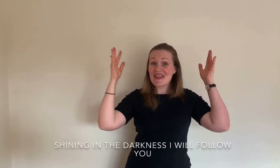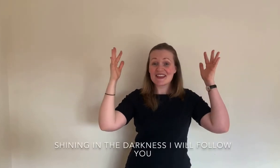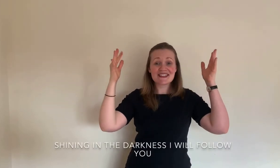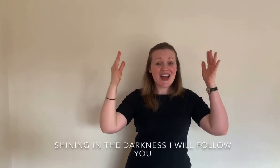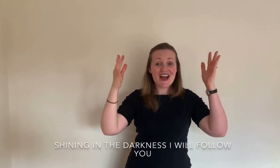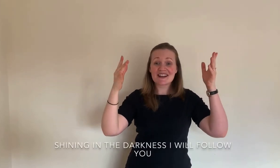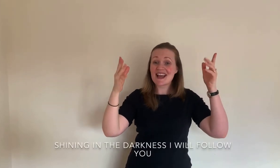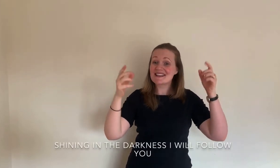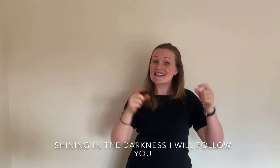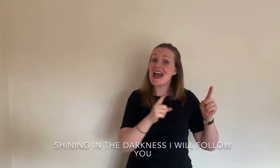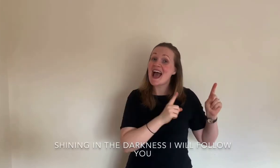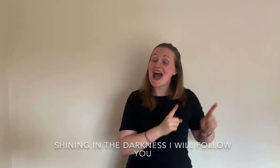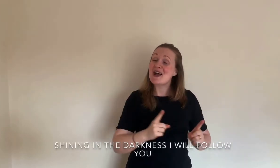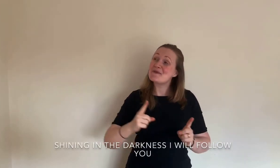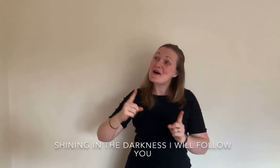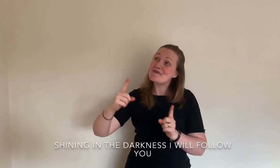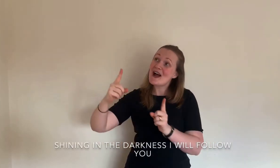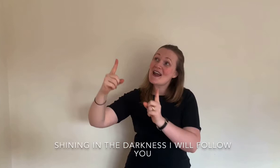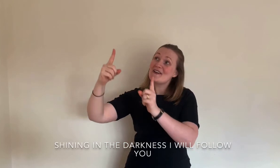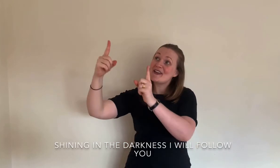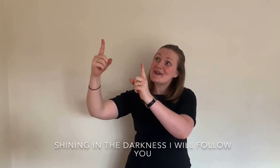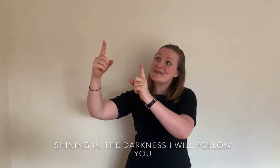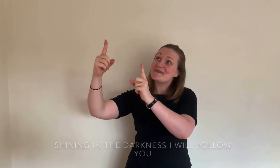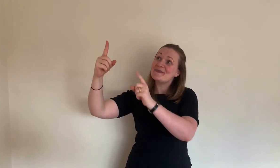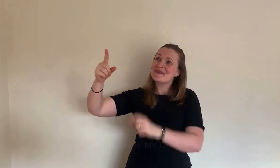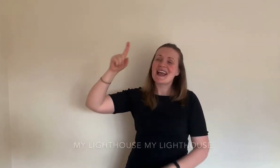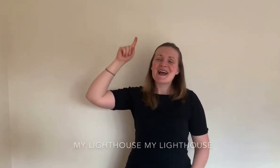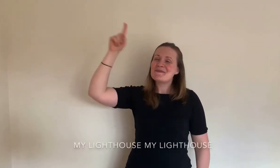the darkness. I will follow you. Oh,